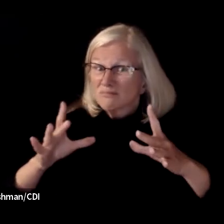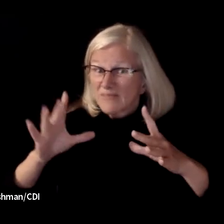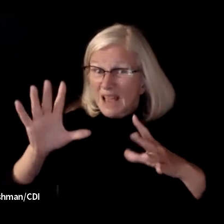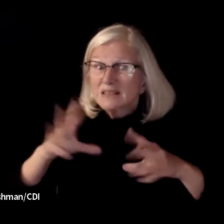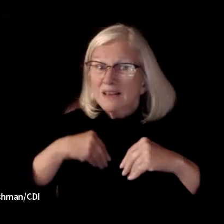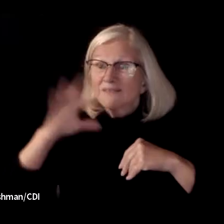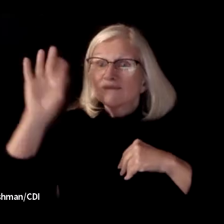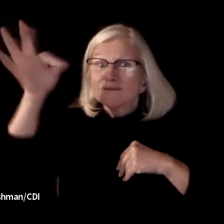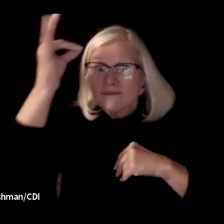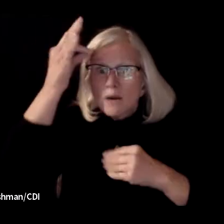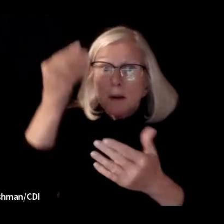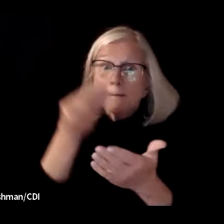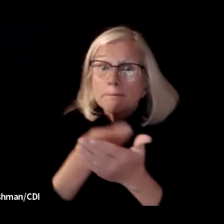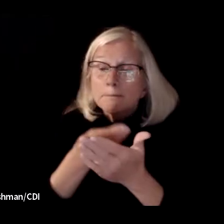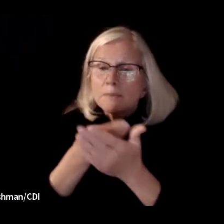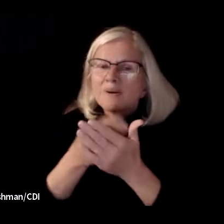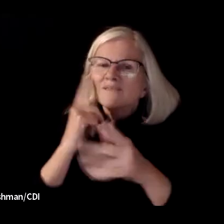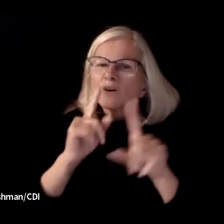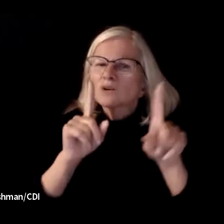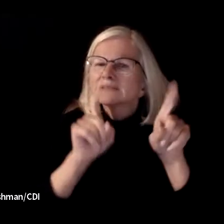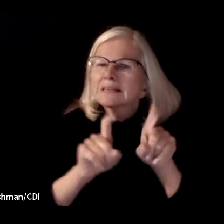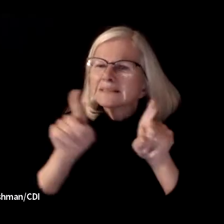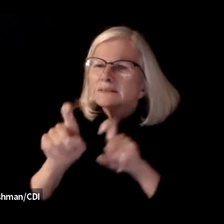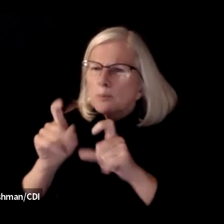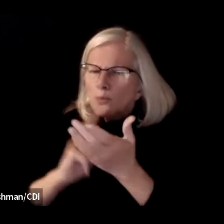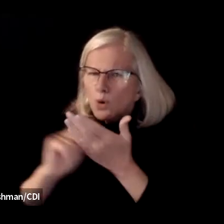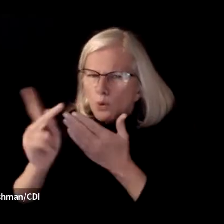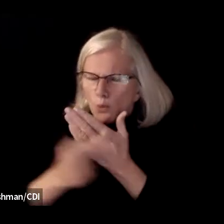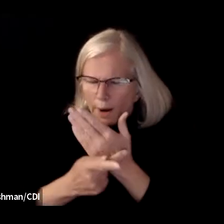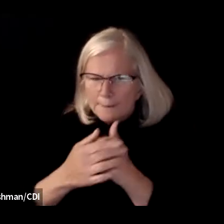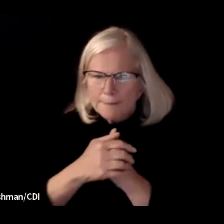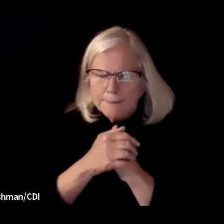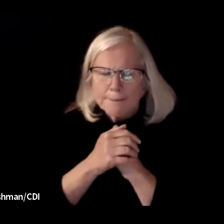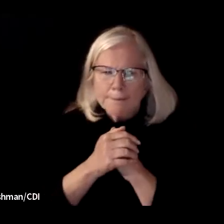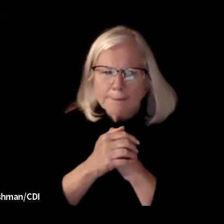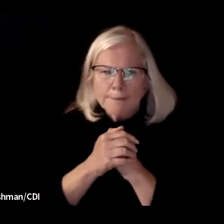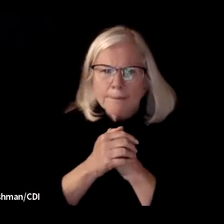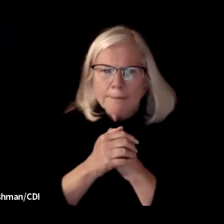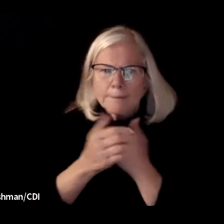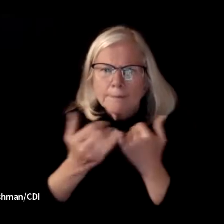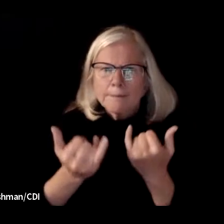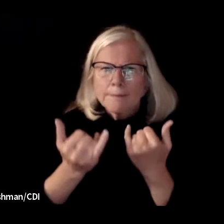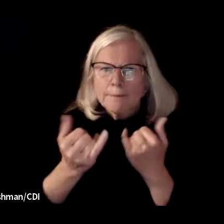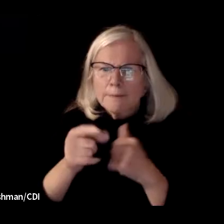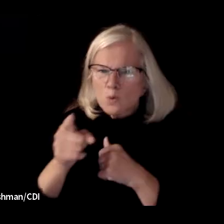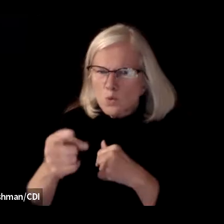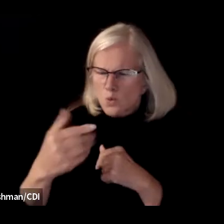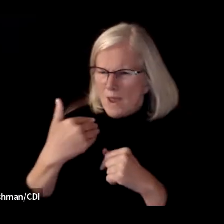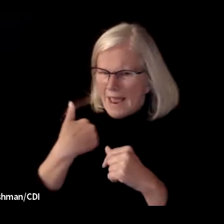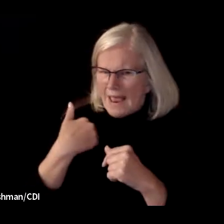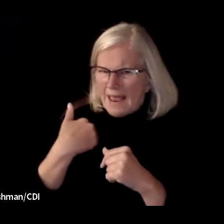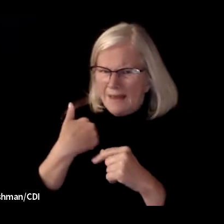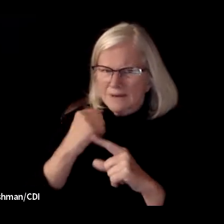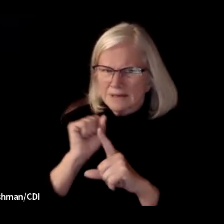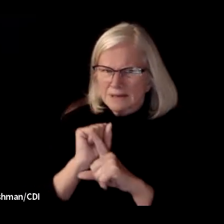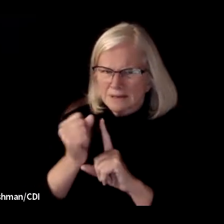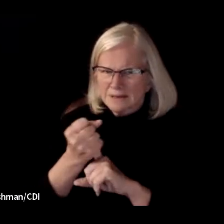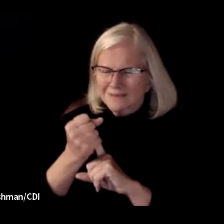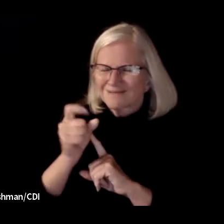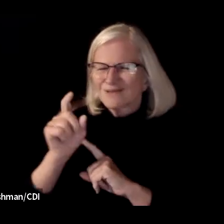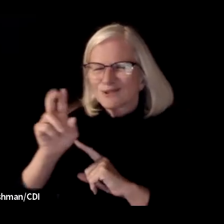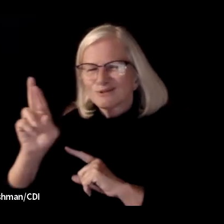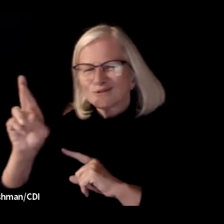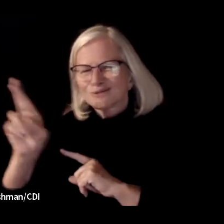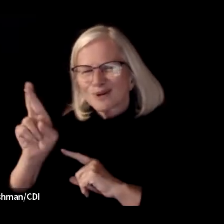testing programs. You've got a situation where Republicans in the legislature don't seem